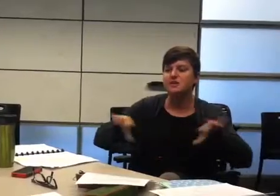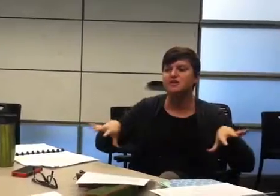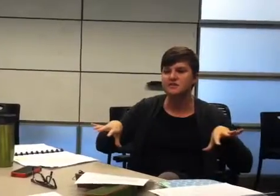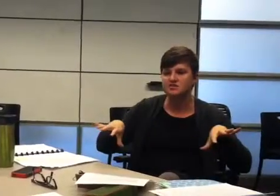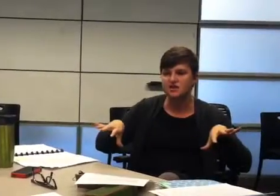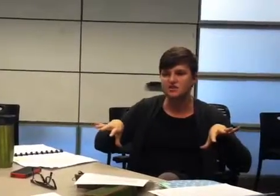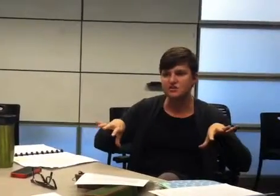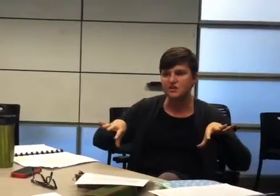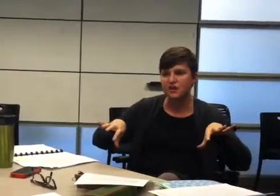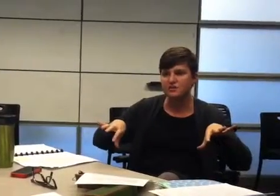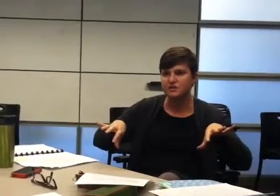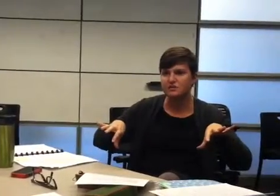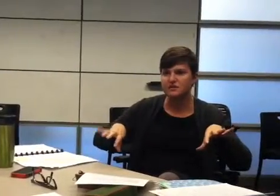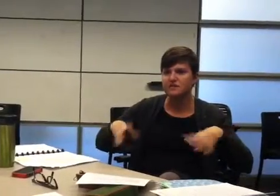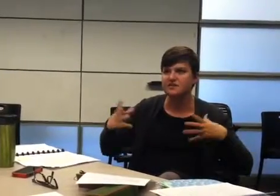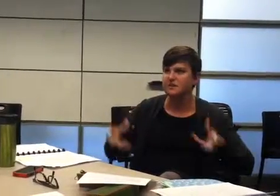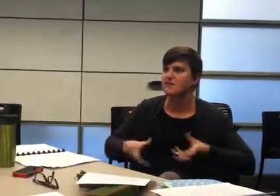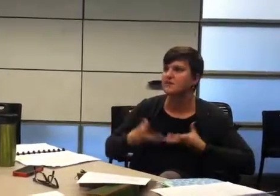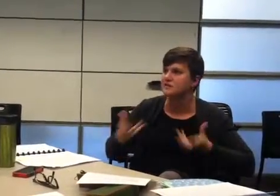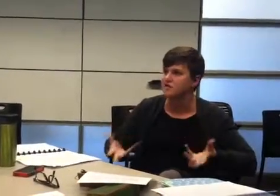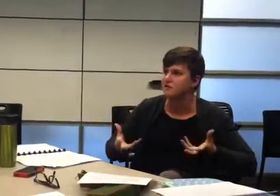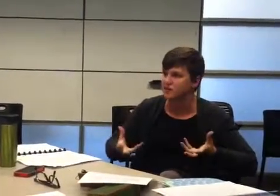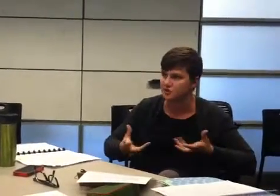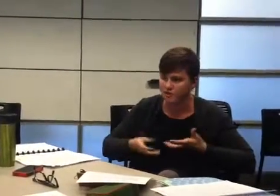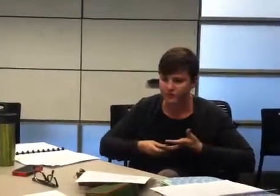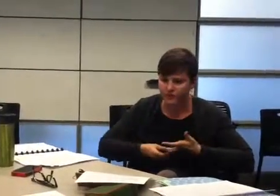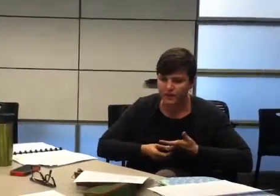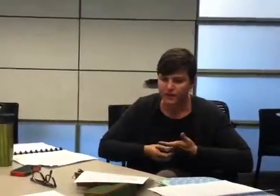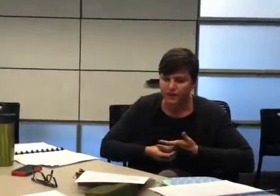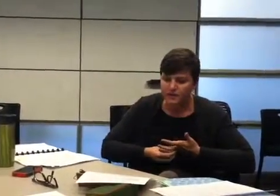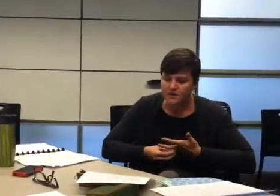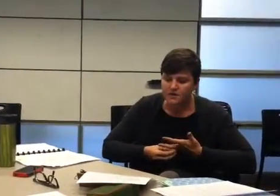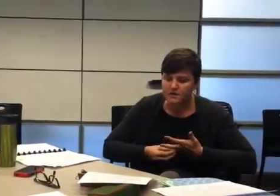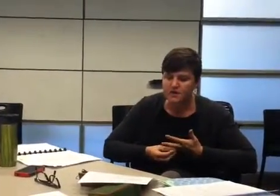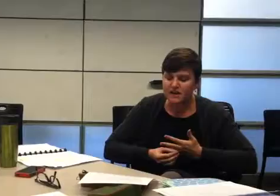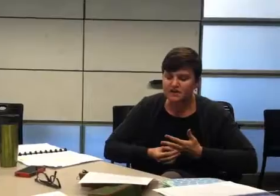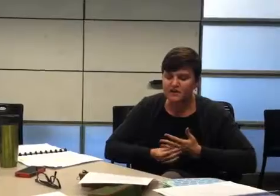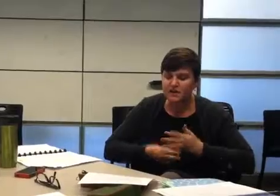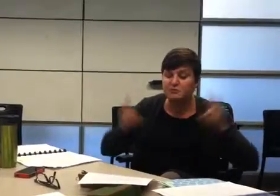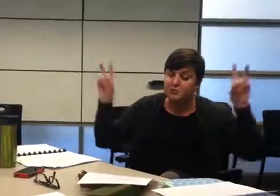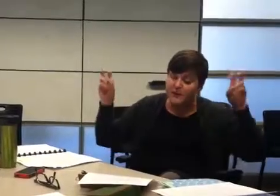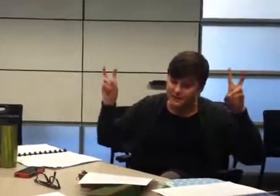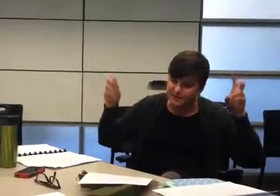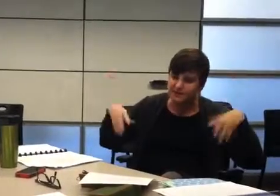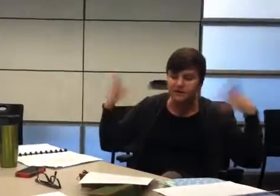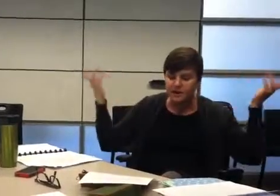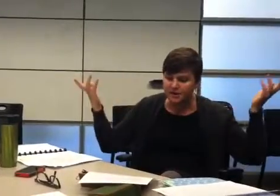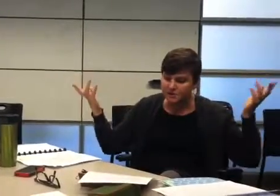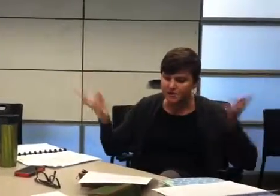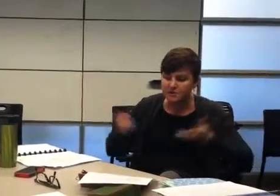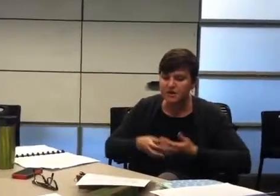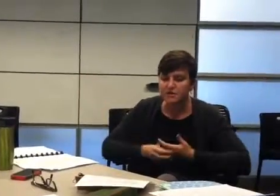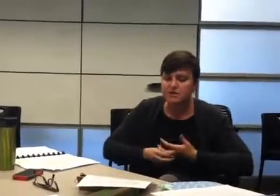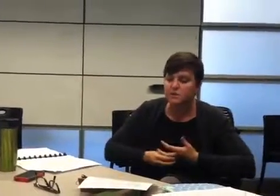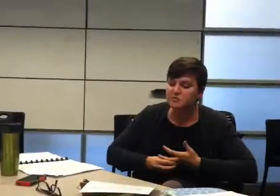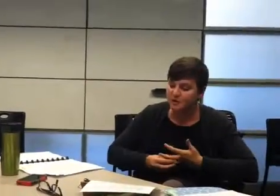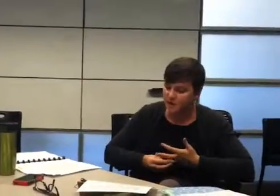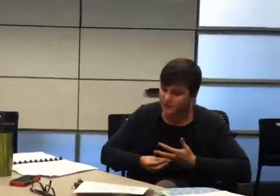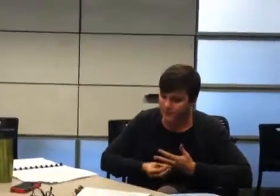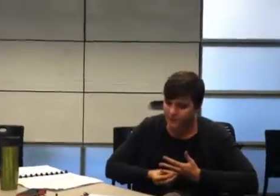create a structure around something that isn't obviously structured. So select 3 bits. A line or 2 equals 1 bit.